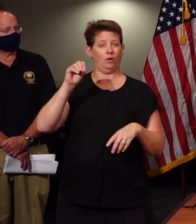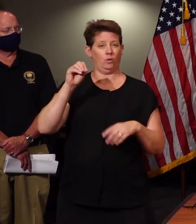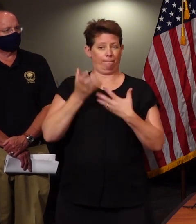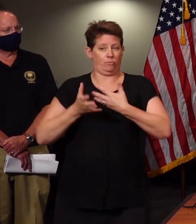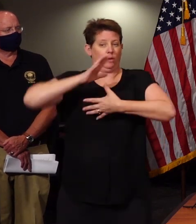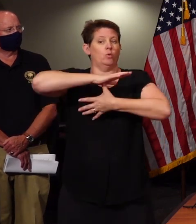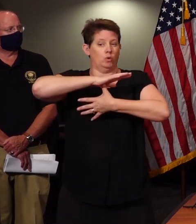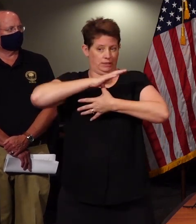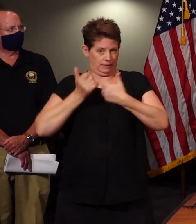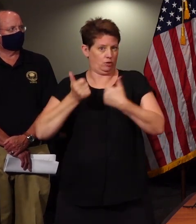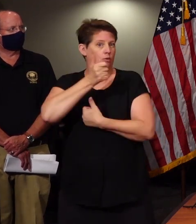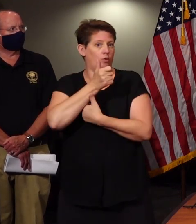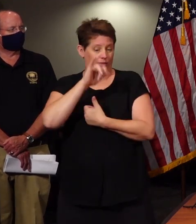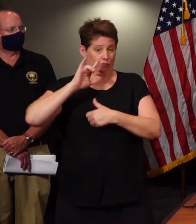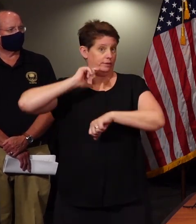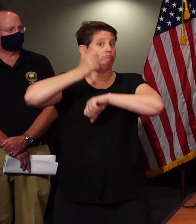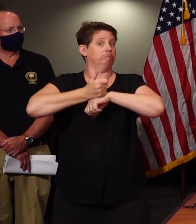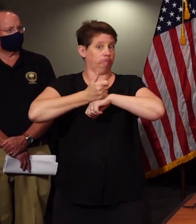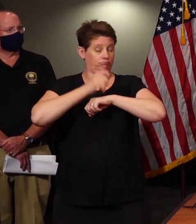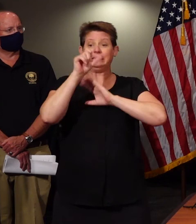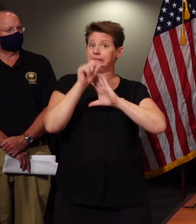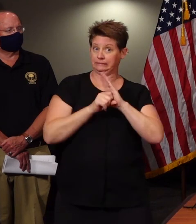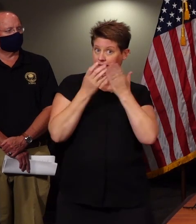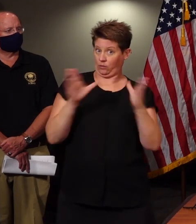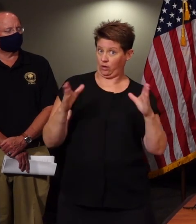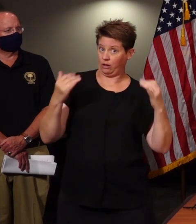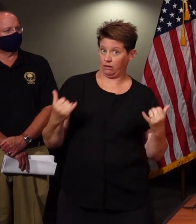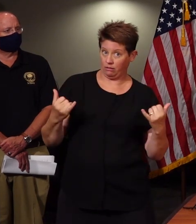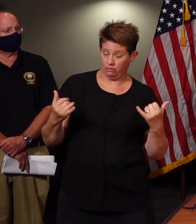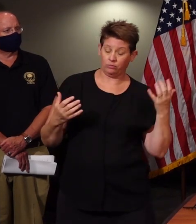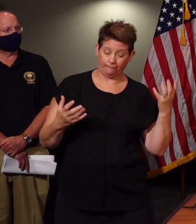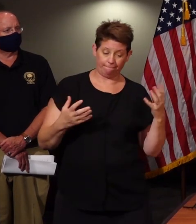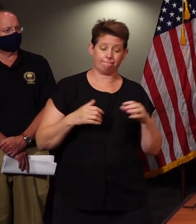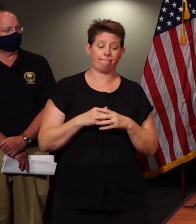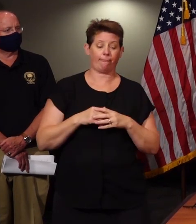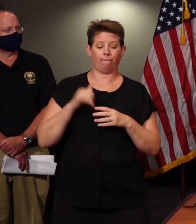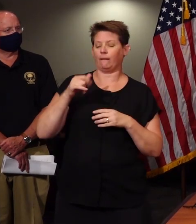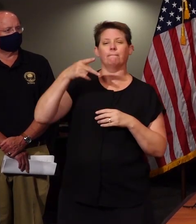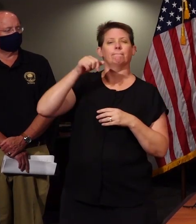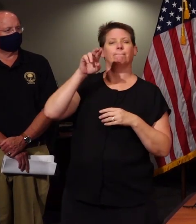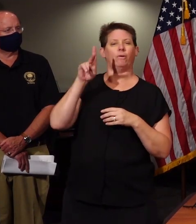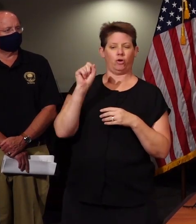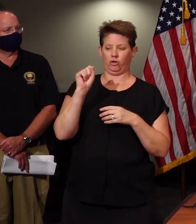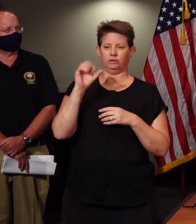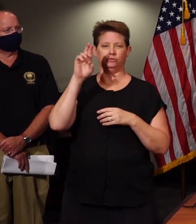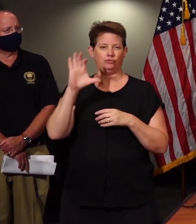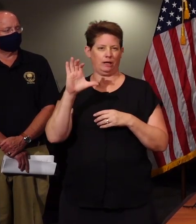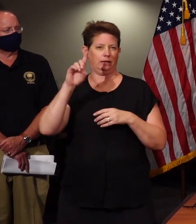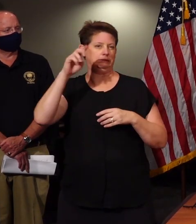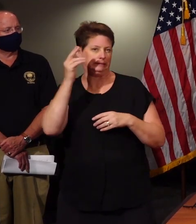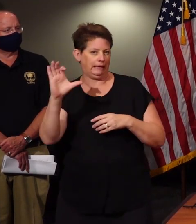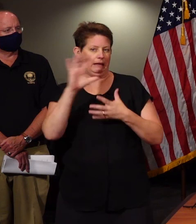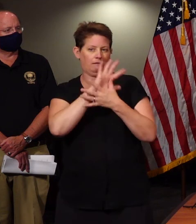have instituted, where it is a statewide effort by the Parks, Recreation, Tourism, DHEC,